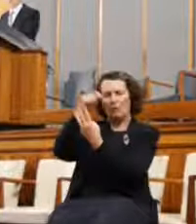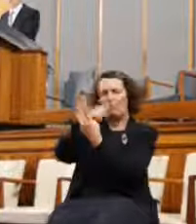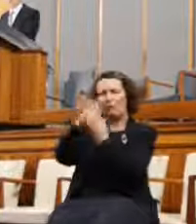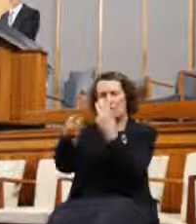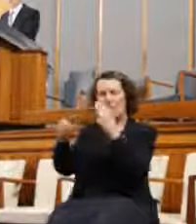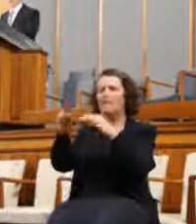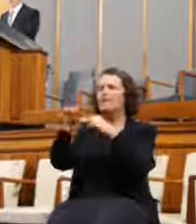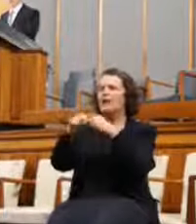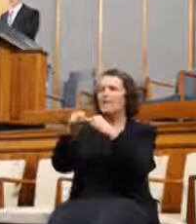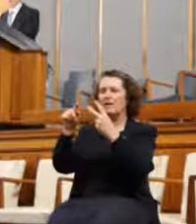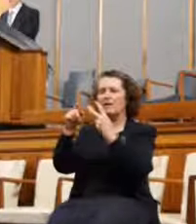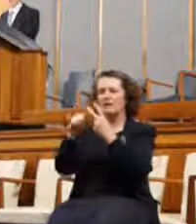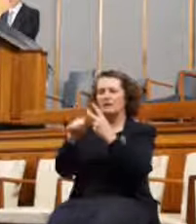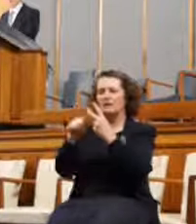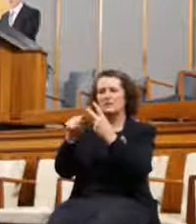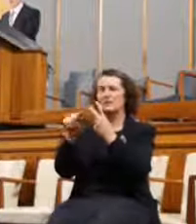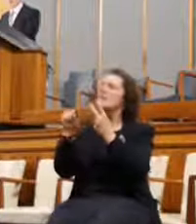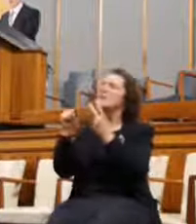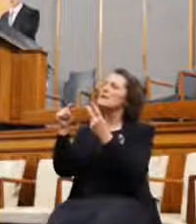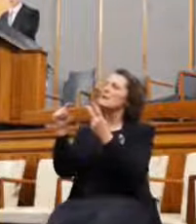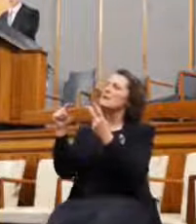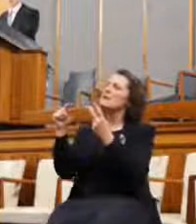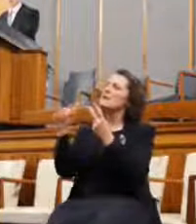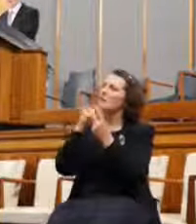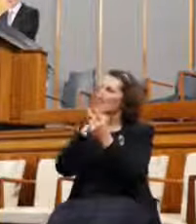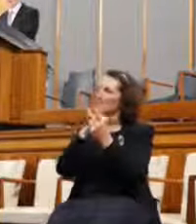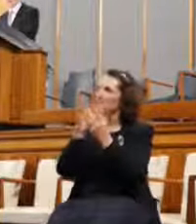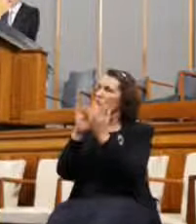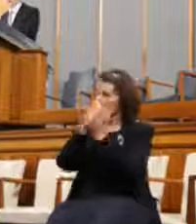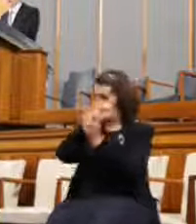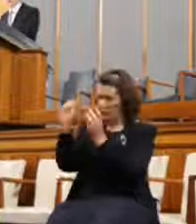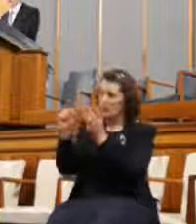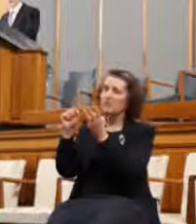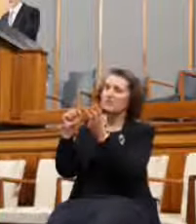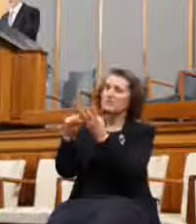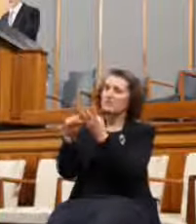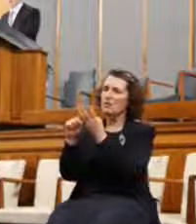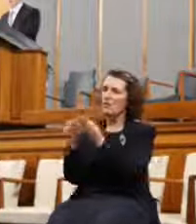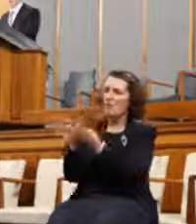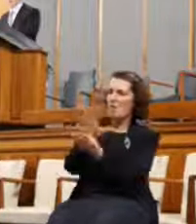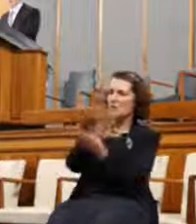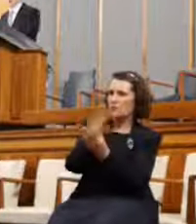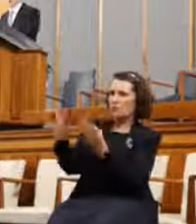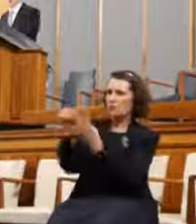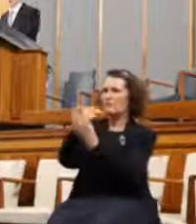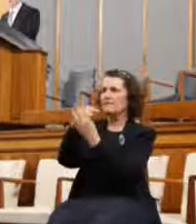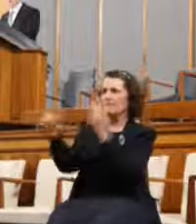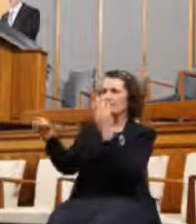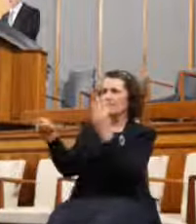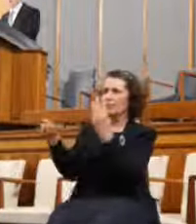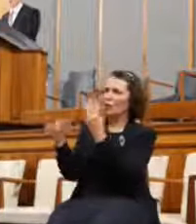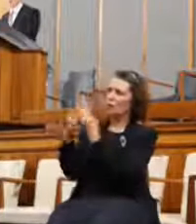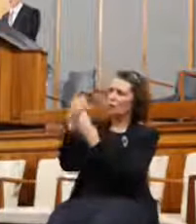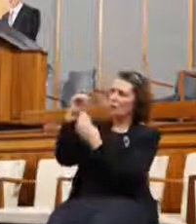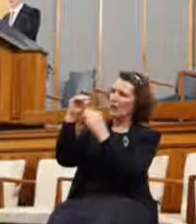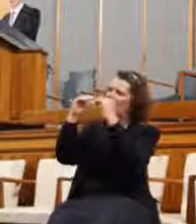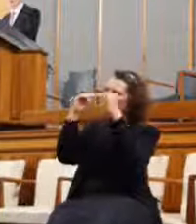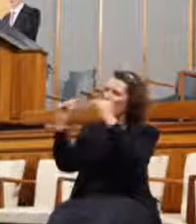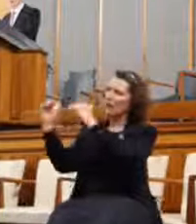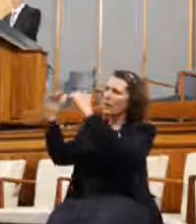Father, Jesus Christ, the Son, and the Holy Spirit of God, all equally divine and wonderful